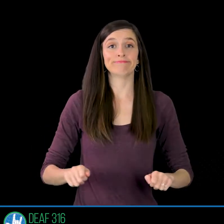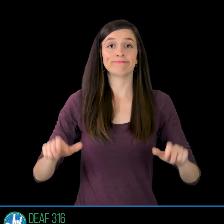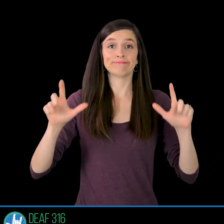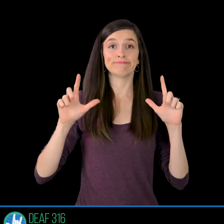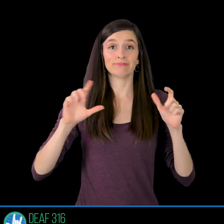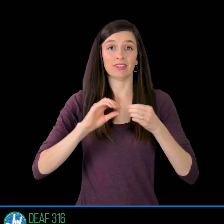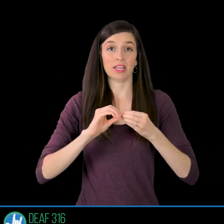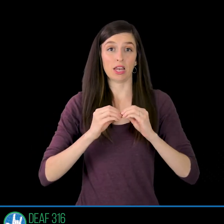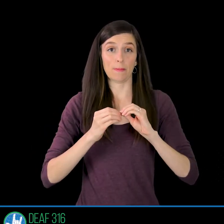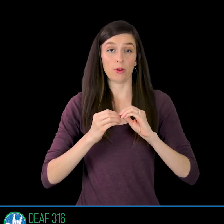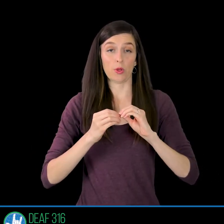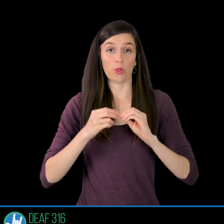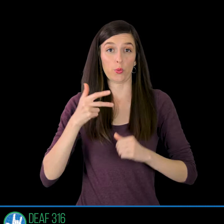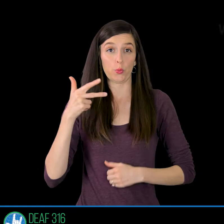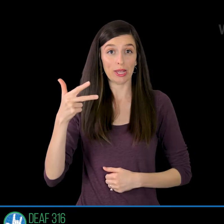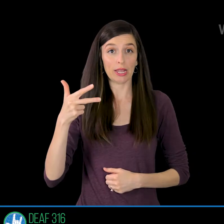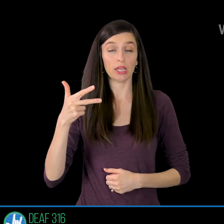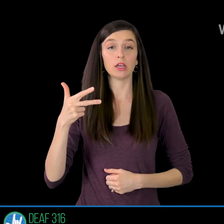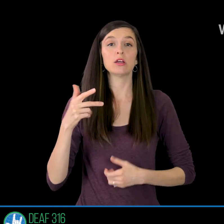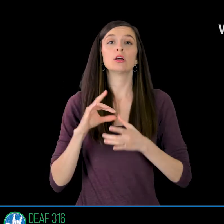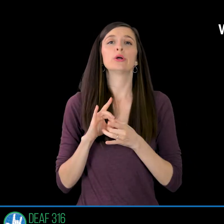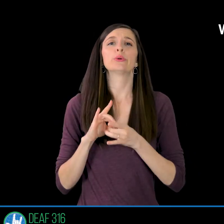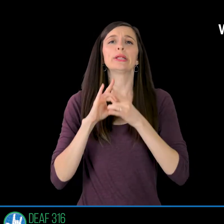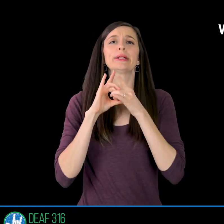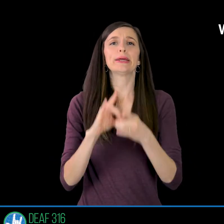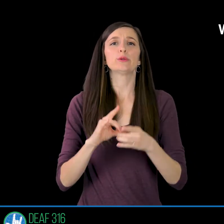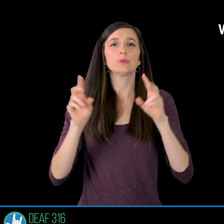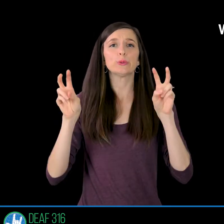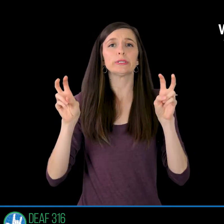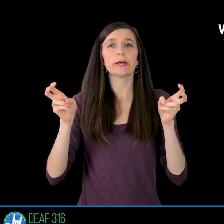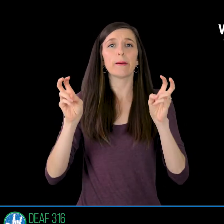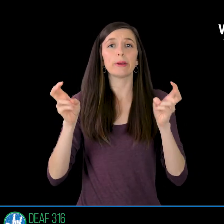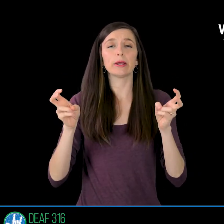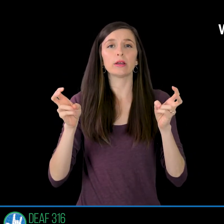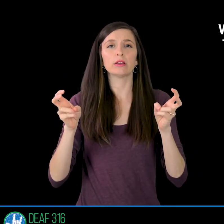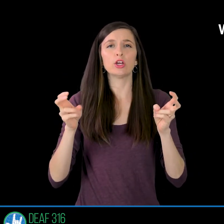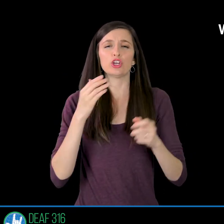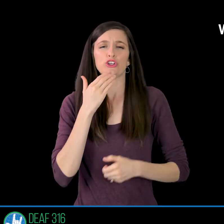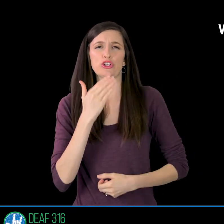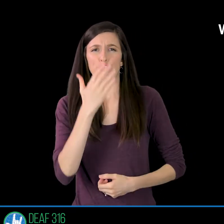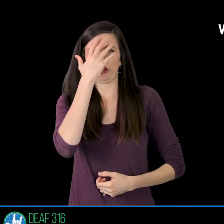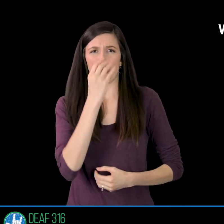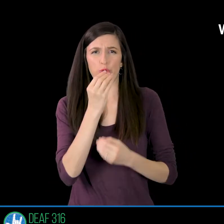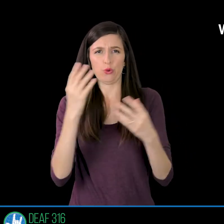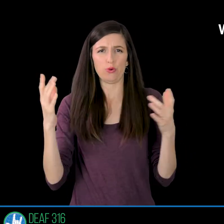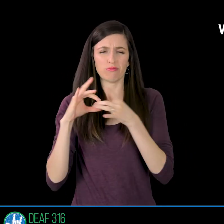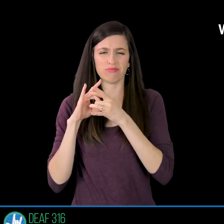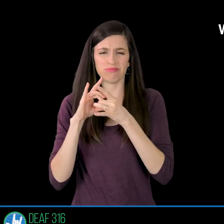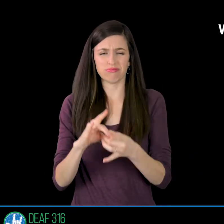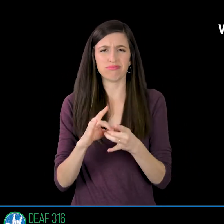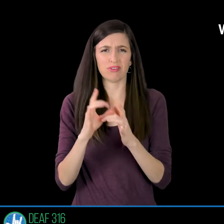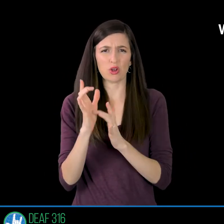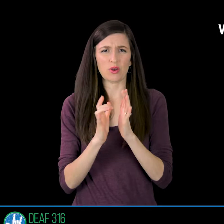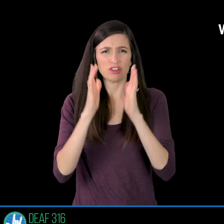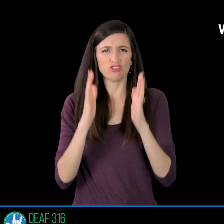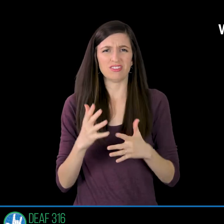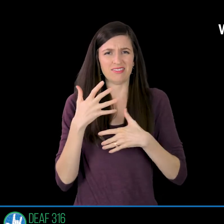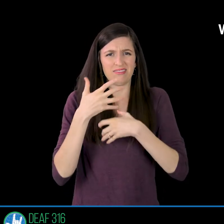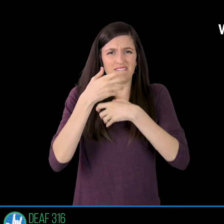This is our third session of Look at the Book on the topic, what is the good